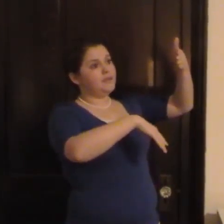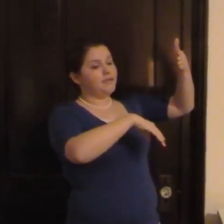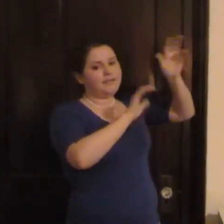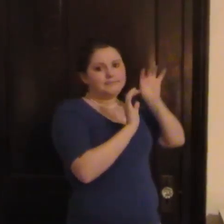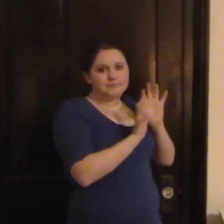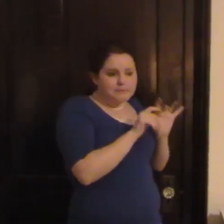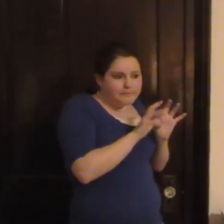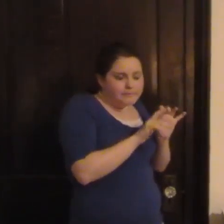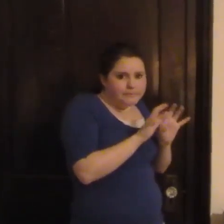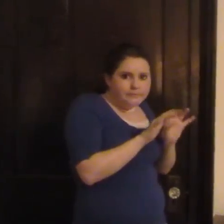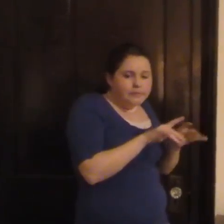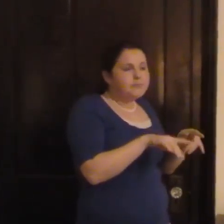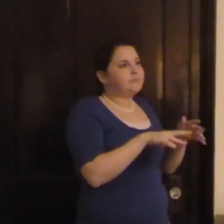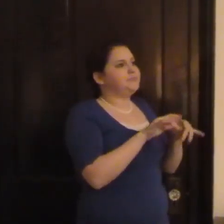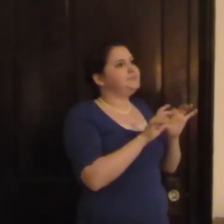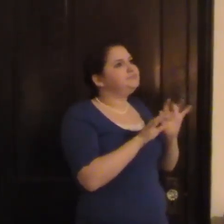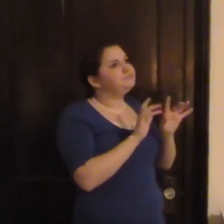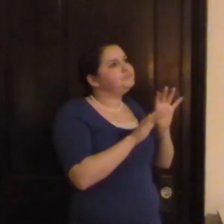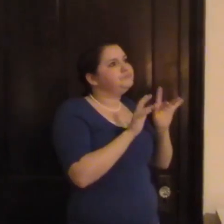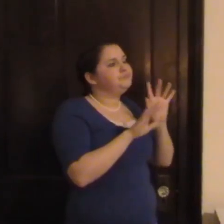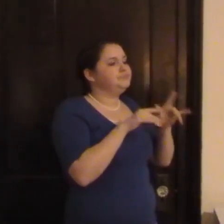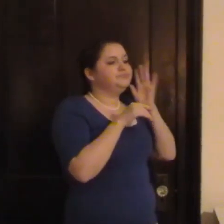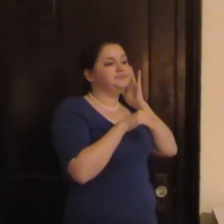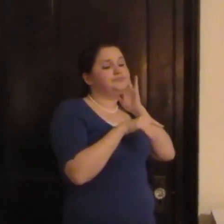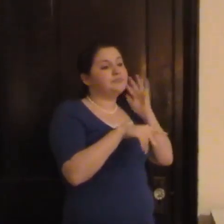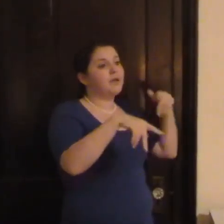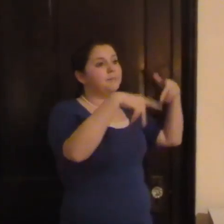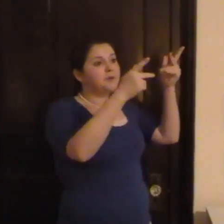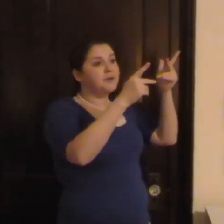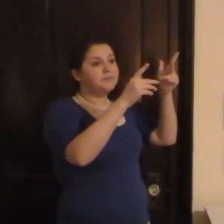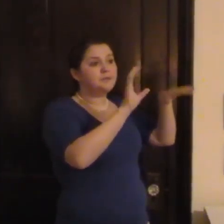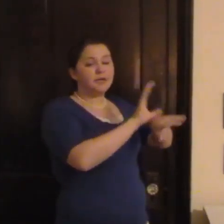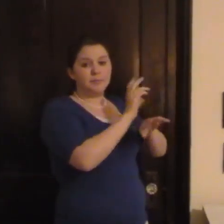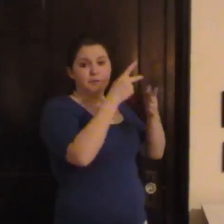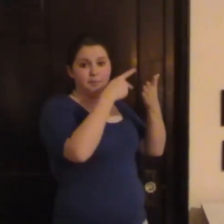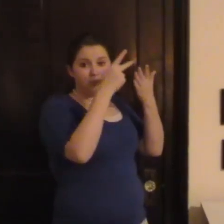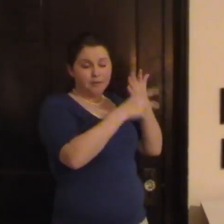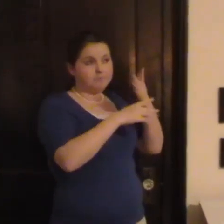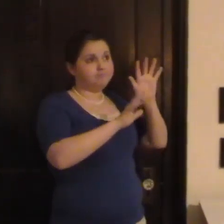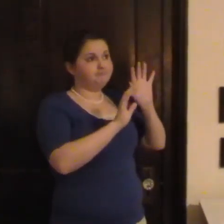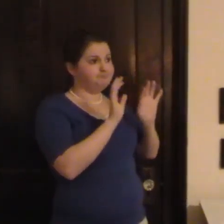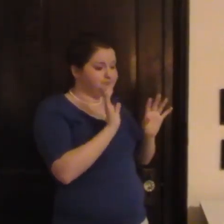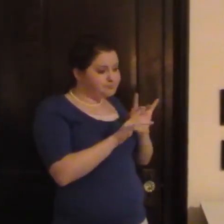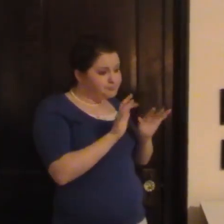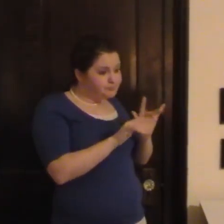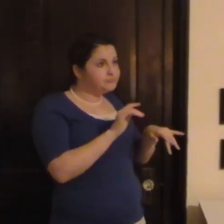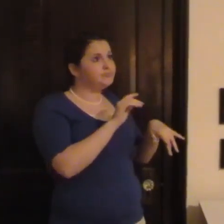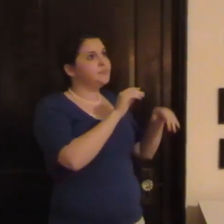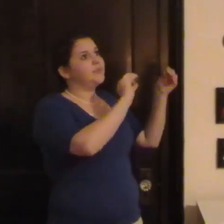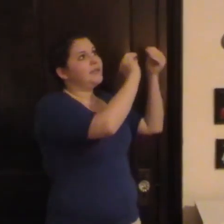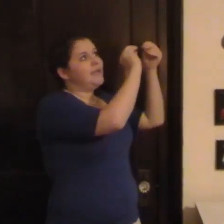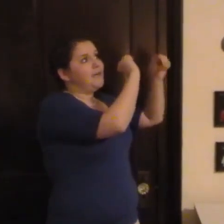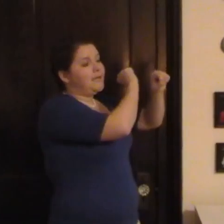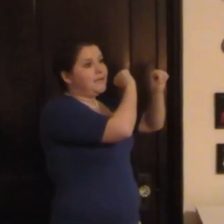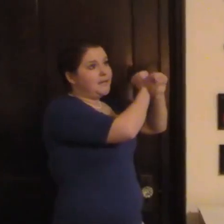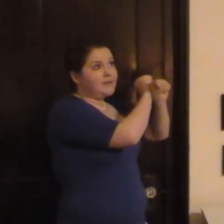up specifically a kind of program, a computer program, that you then feed in that employee's number with the hours. And